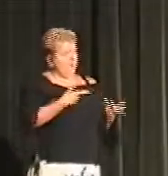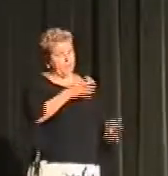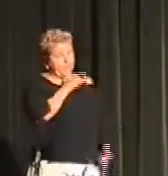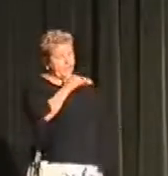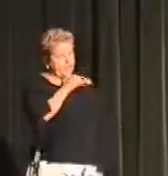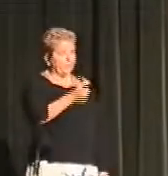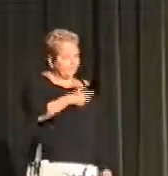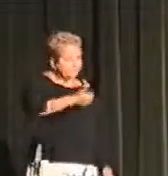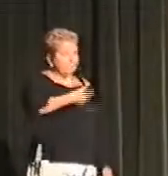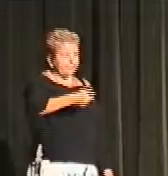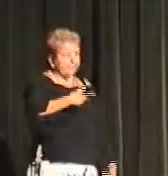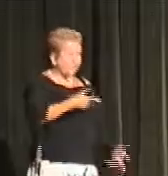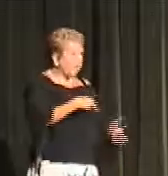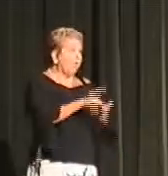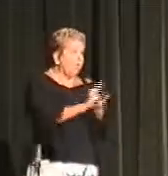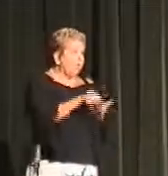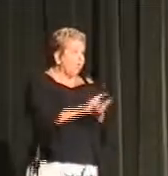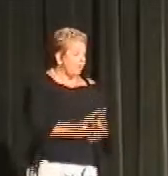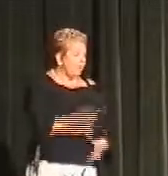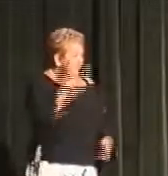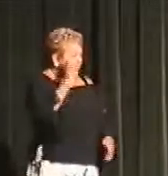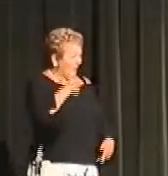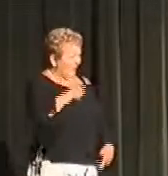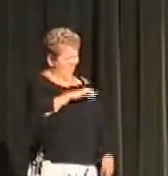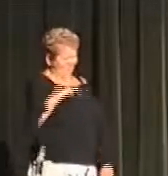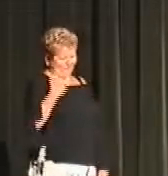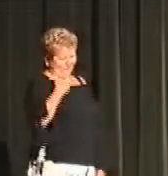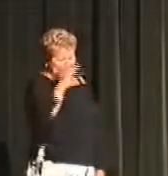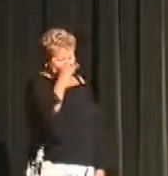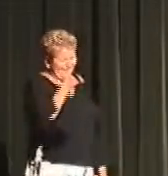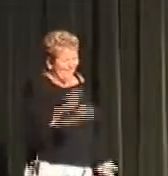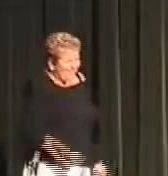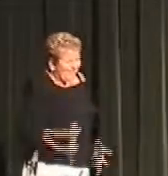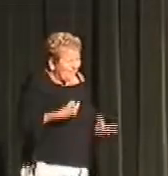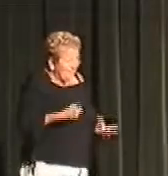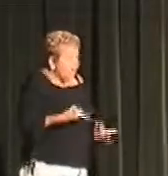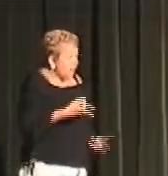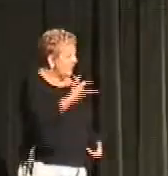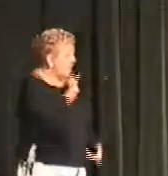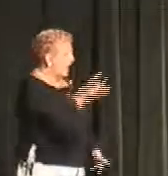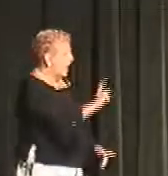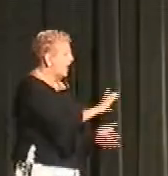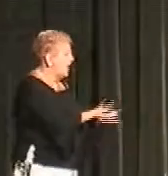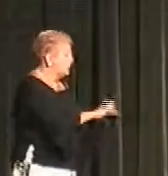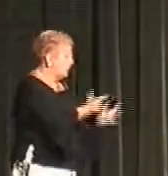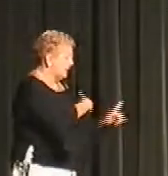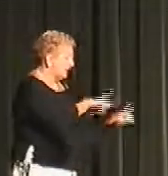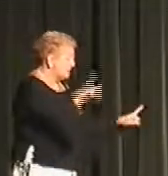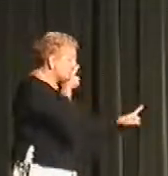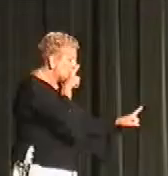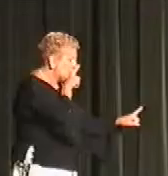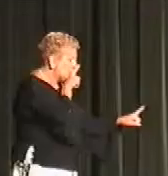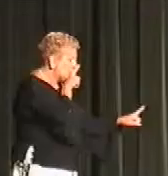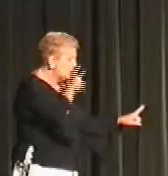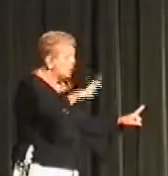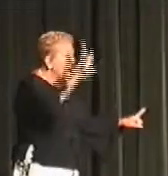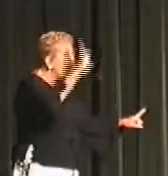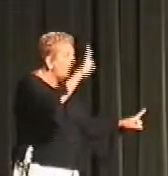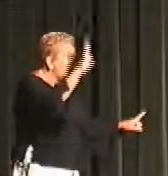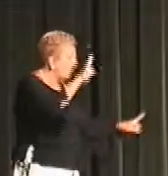years, and they knew how old I was, and they came over to me and they told me that AA was for grown-ups, and they didn't want a little kid sitting in their meetings while they talked about